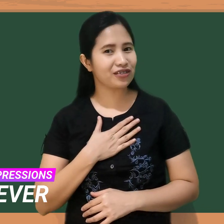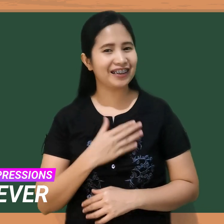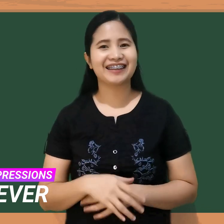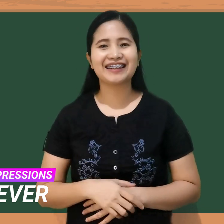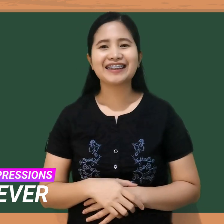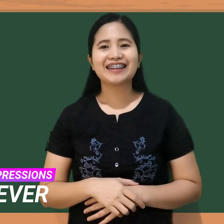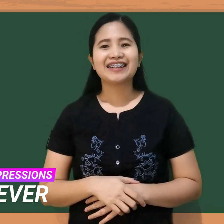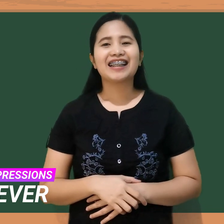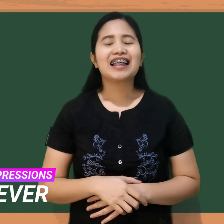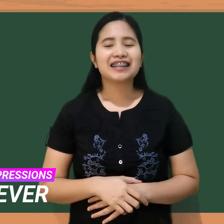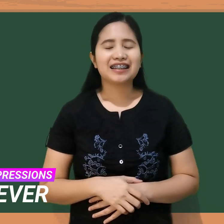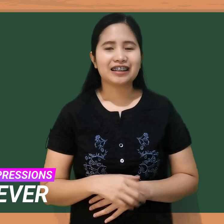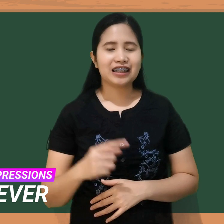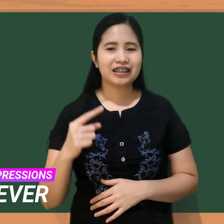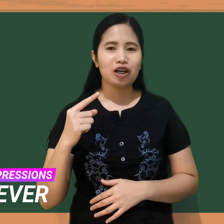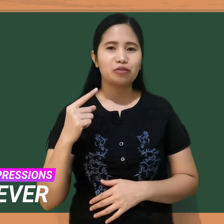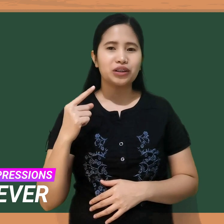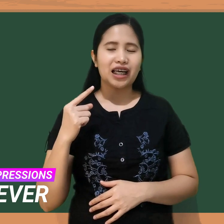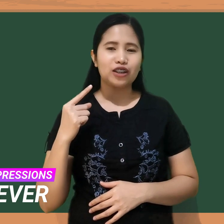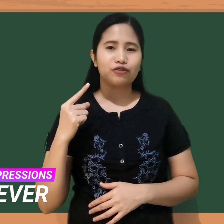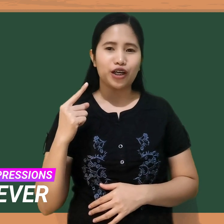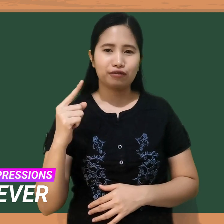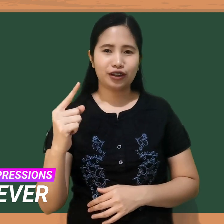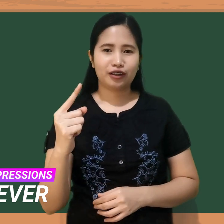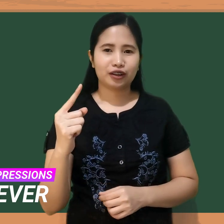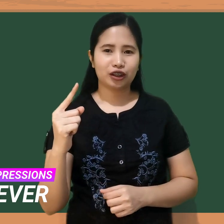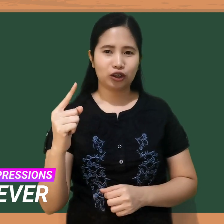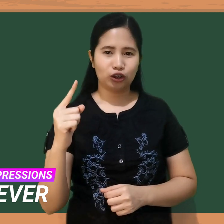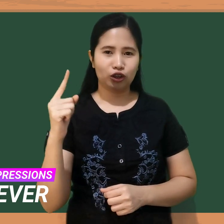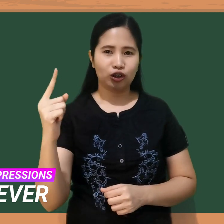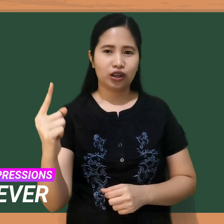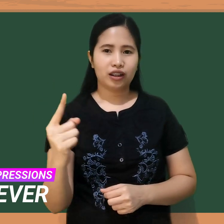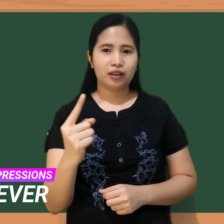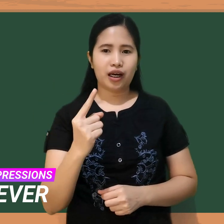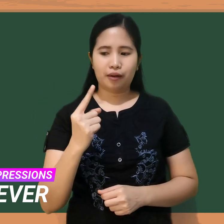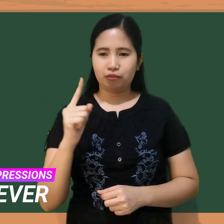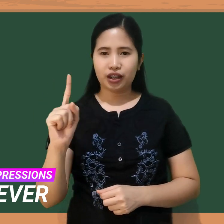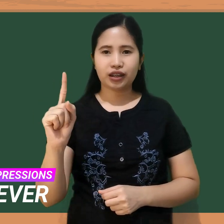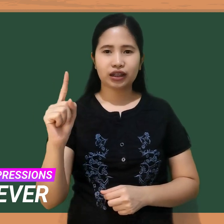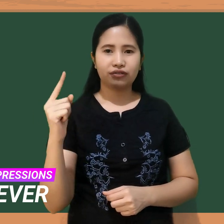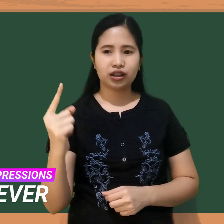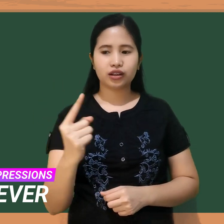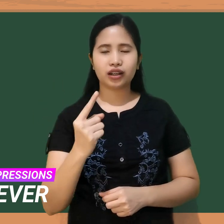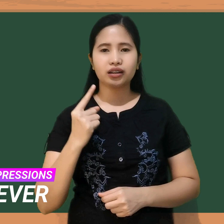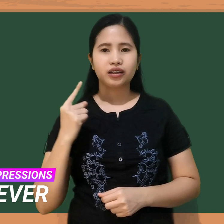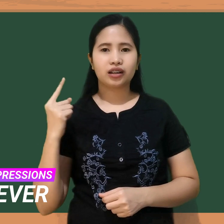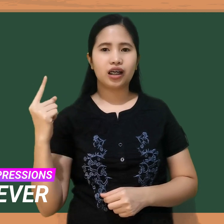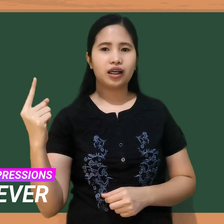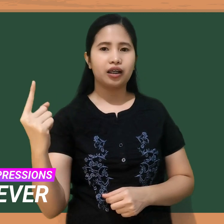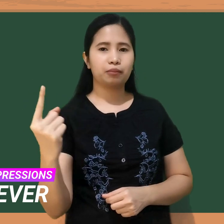forever. This is how we sign forever. So, index finger,